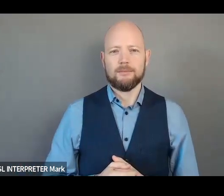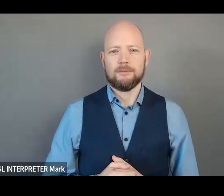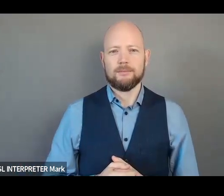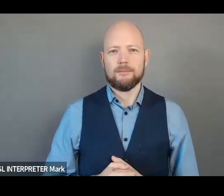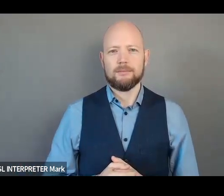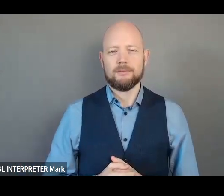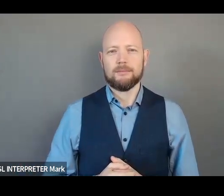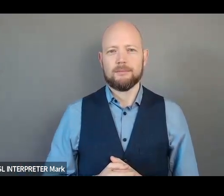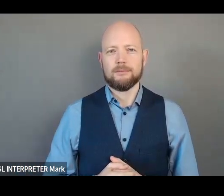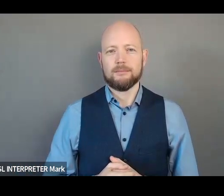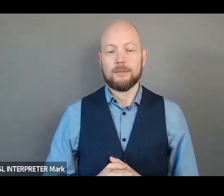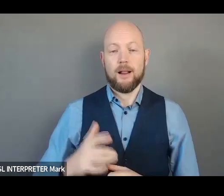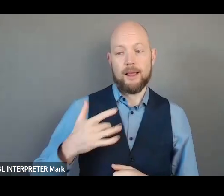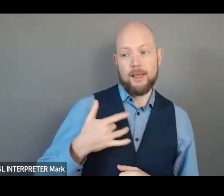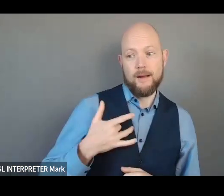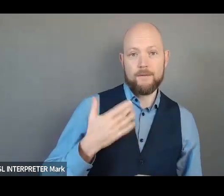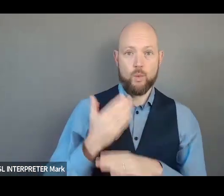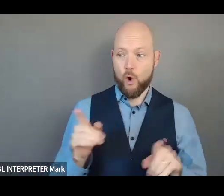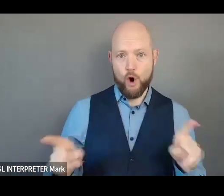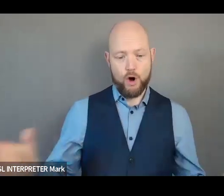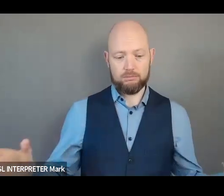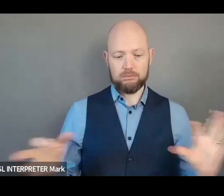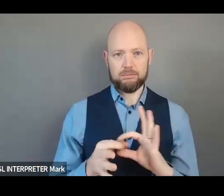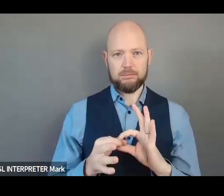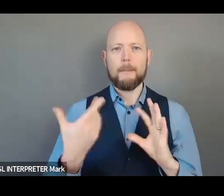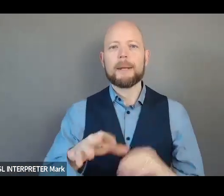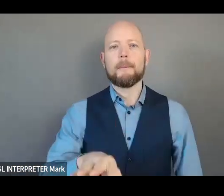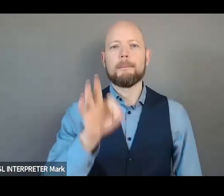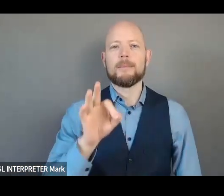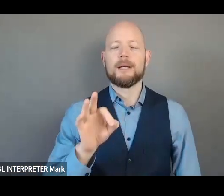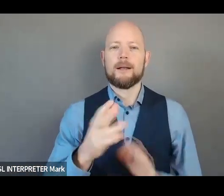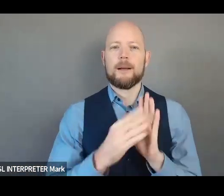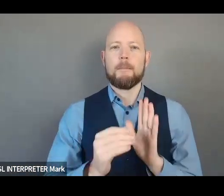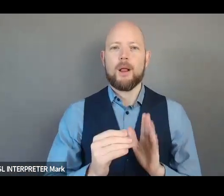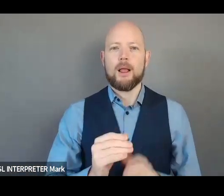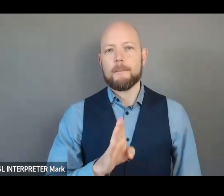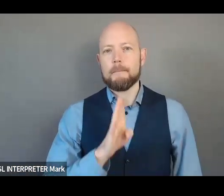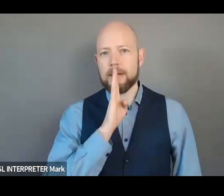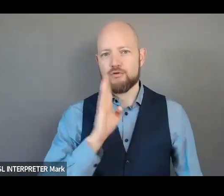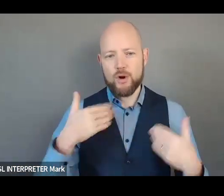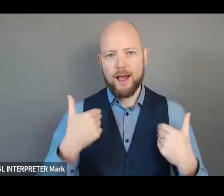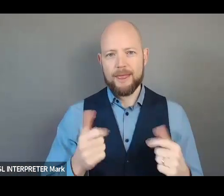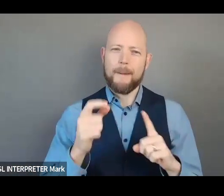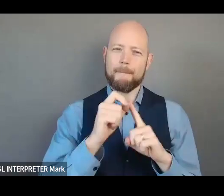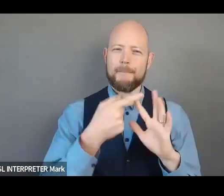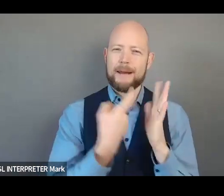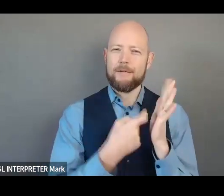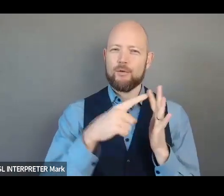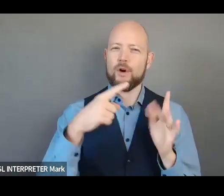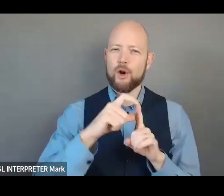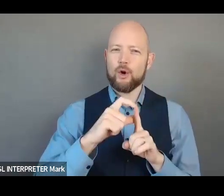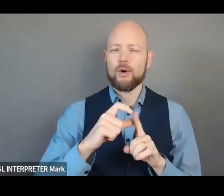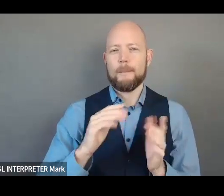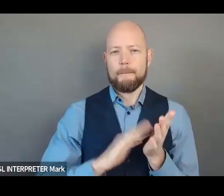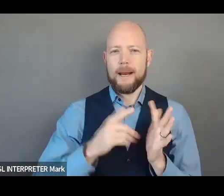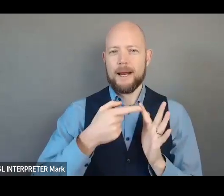and work was menstrual health. And what we were interested in is what is the relationship